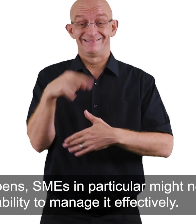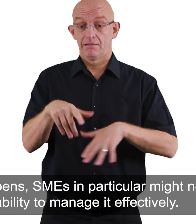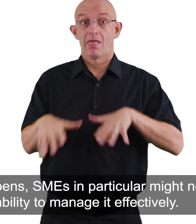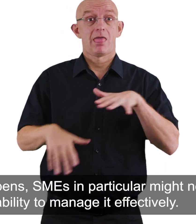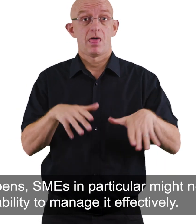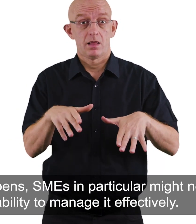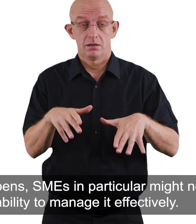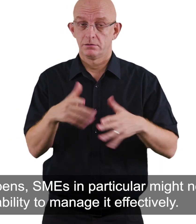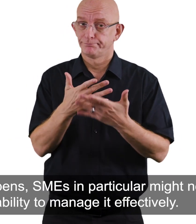When this happens,